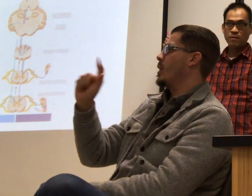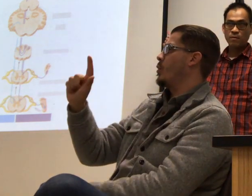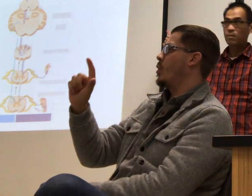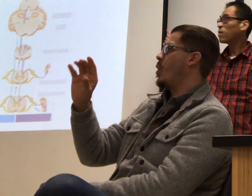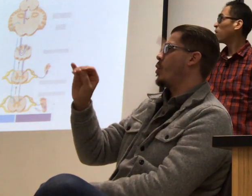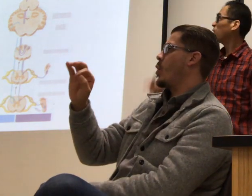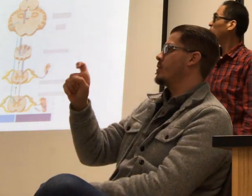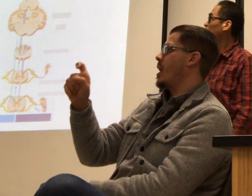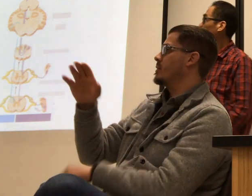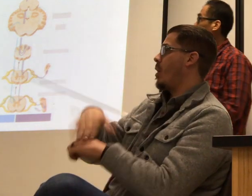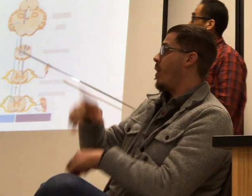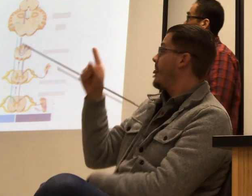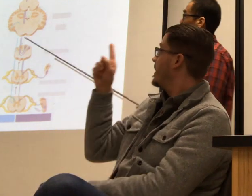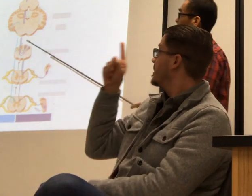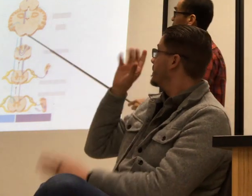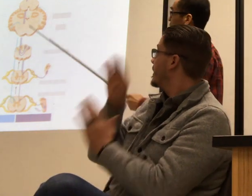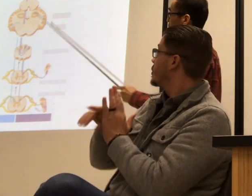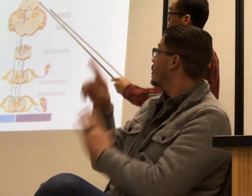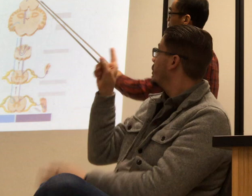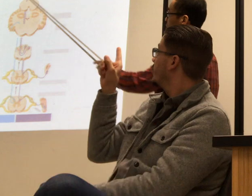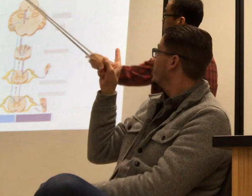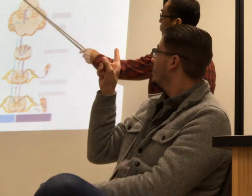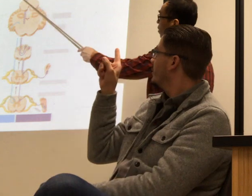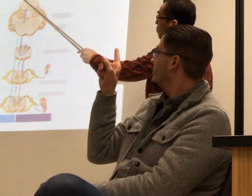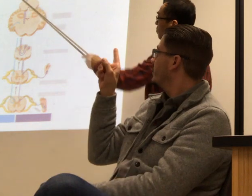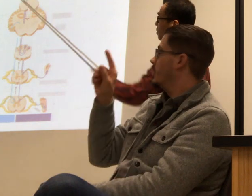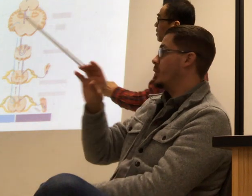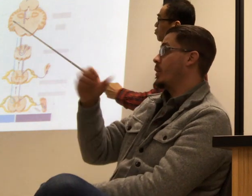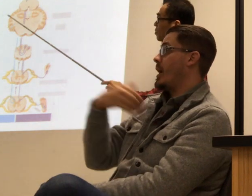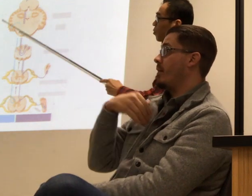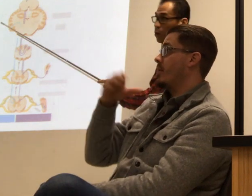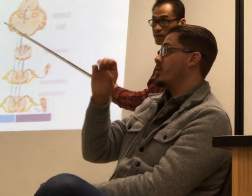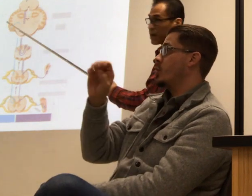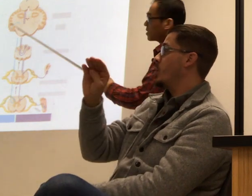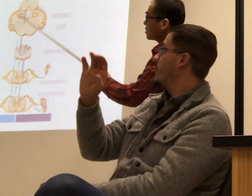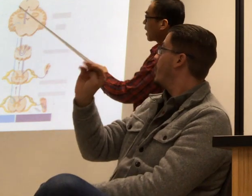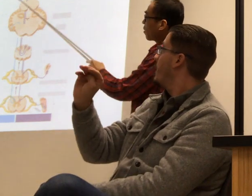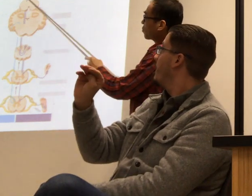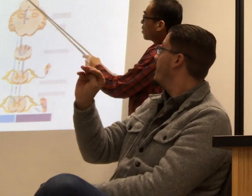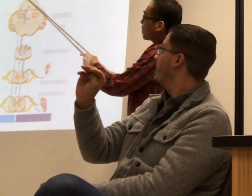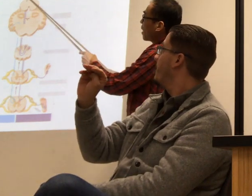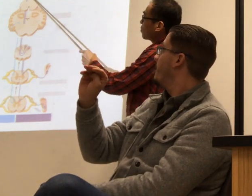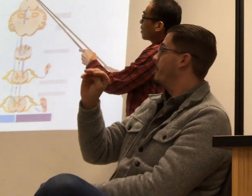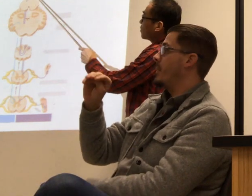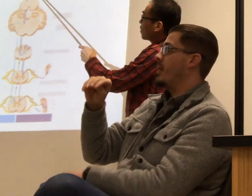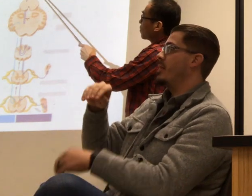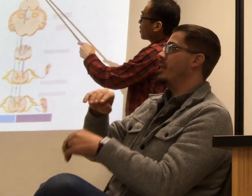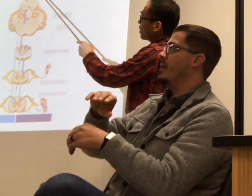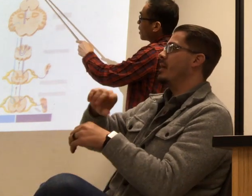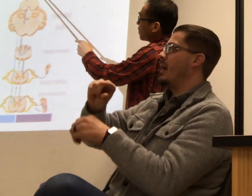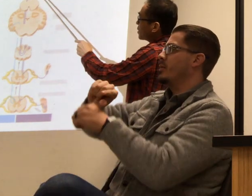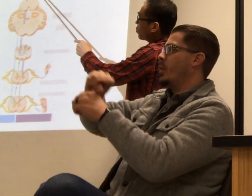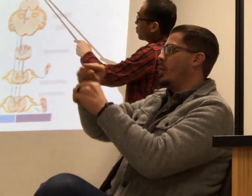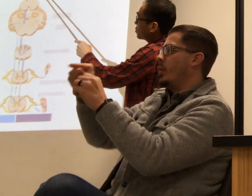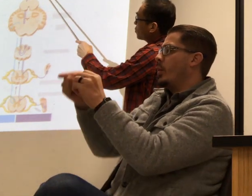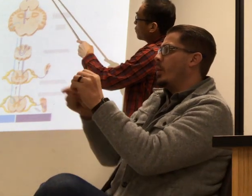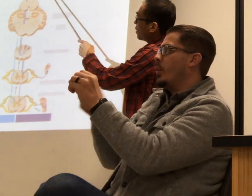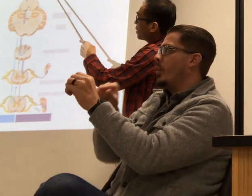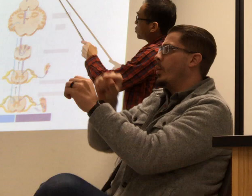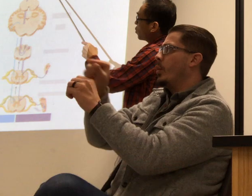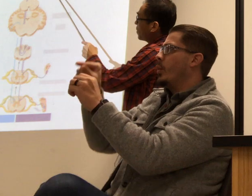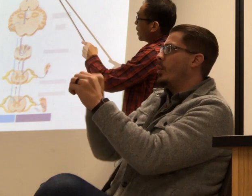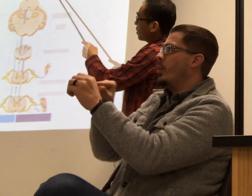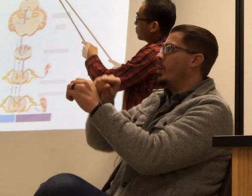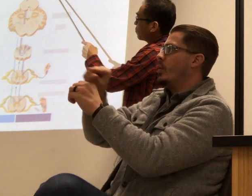this figure? Well, there's the cerebrum, but the cerebral cortex is the outer gray matter right there. And that's where those